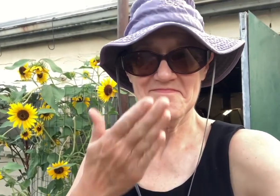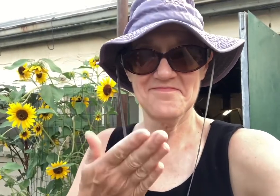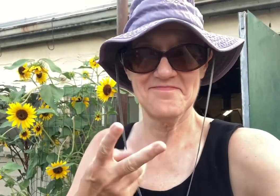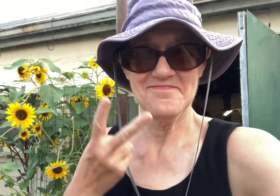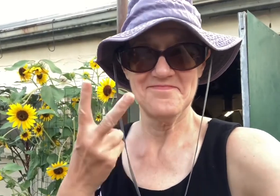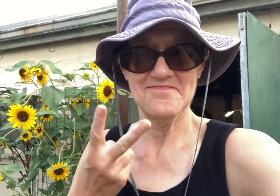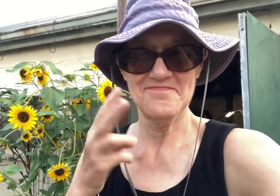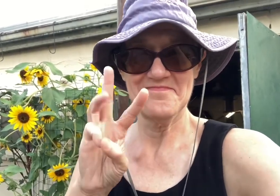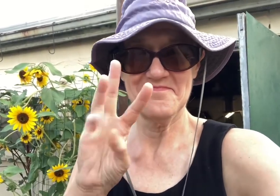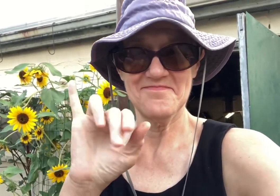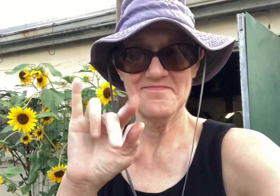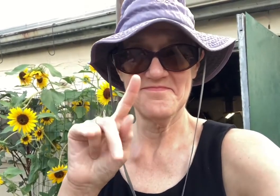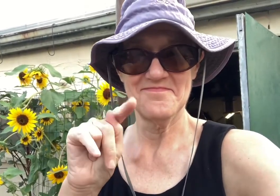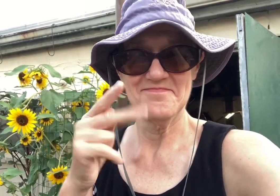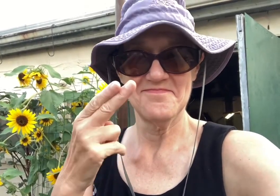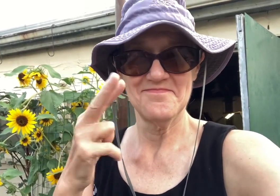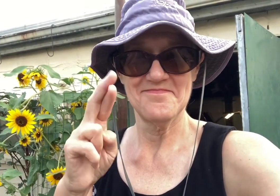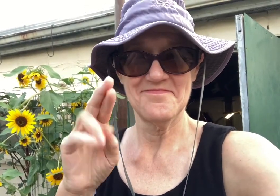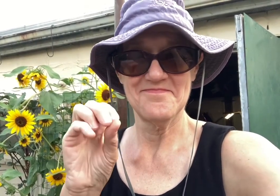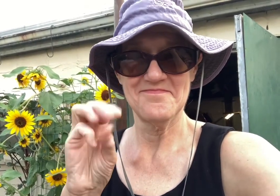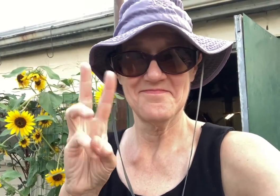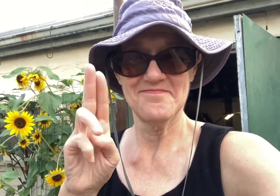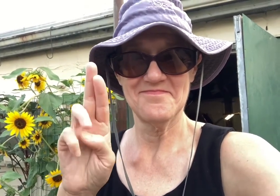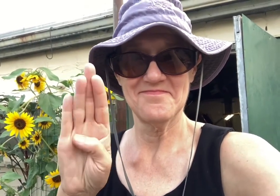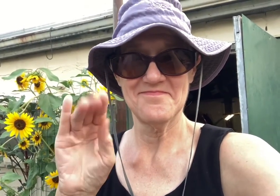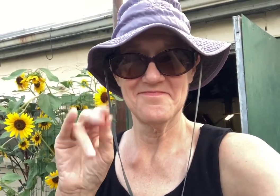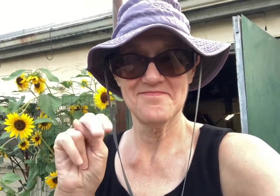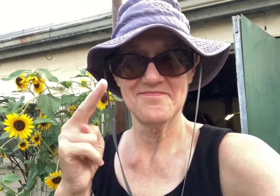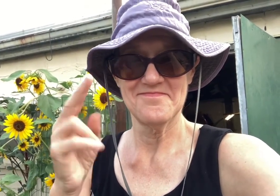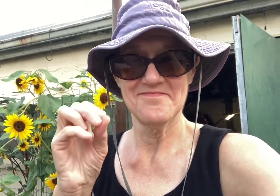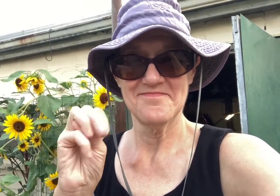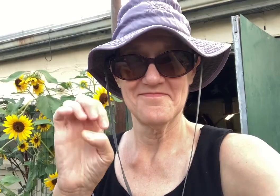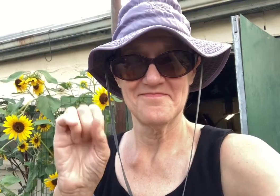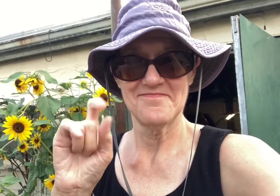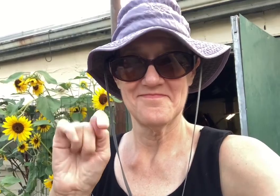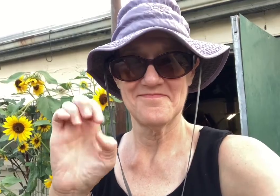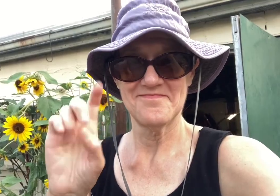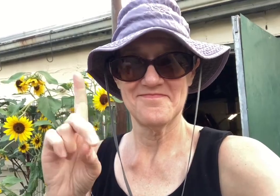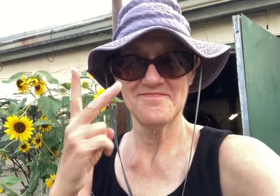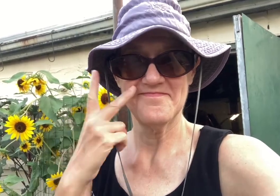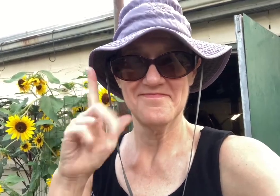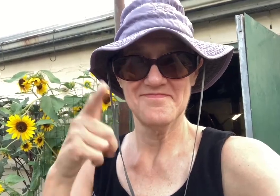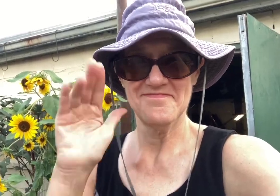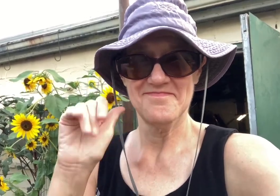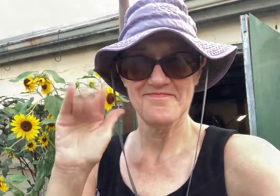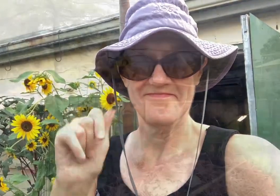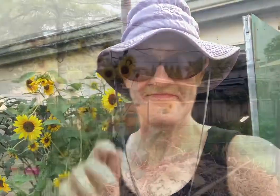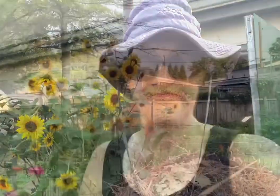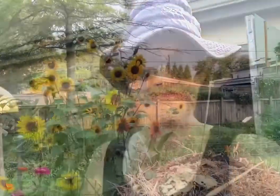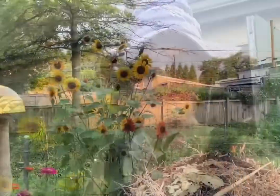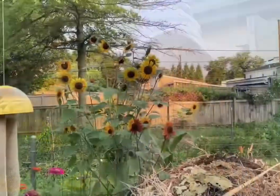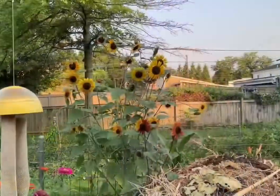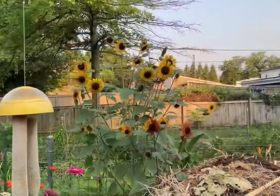Thank you for visiting Withrow Urban Homestead. See you later. Bye-bye.